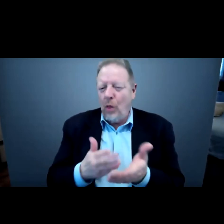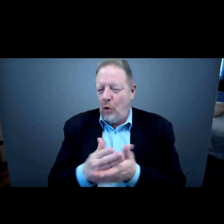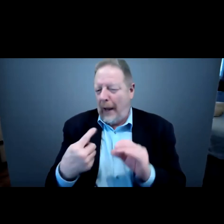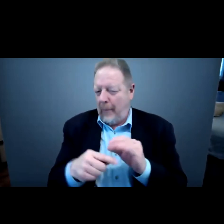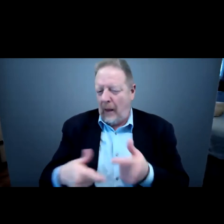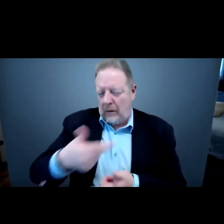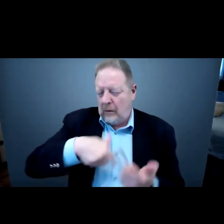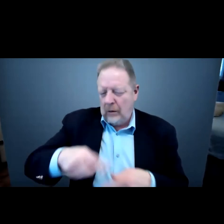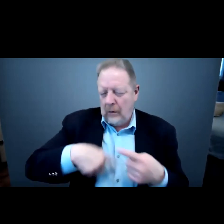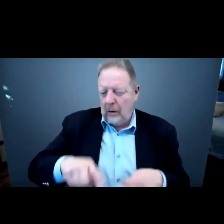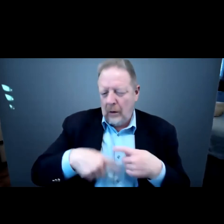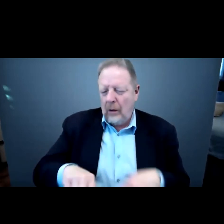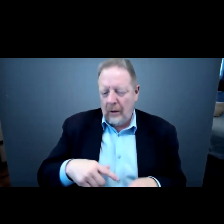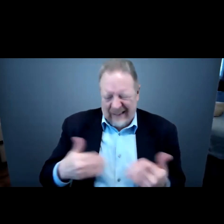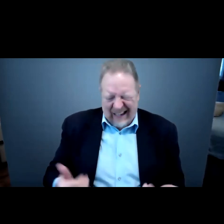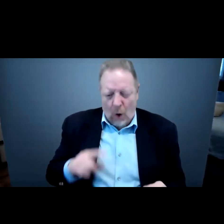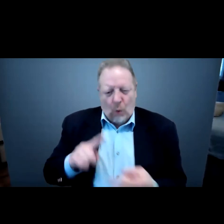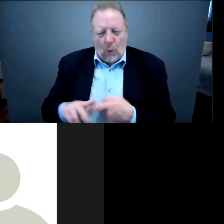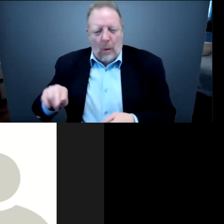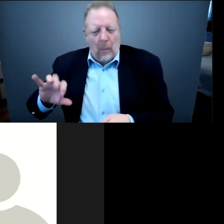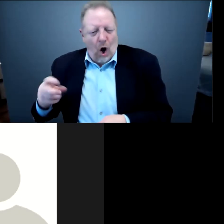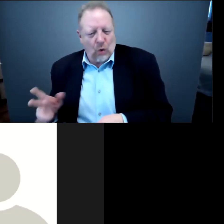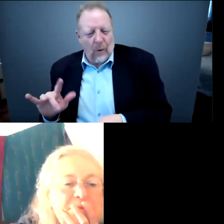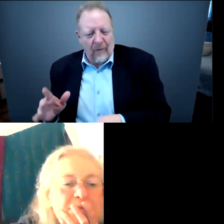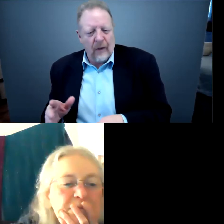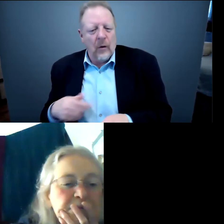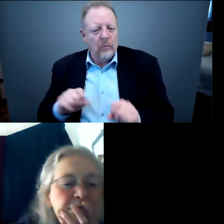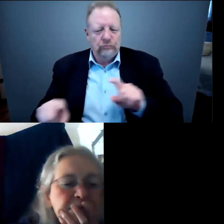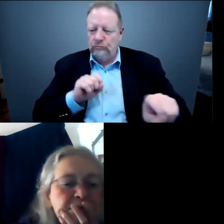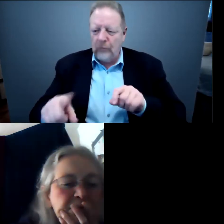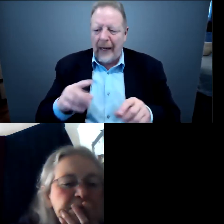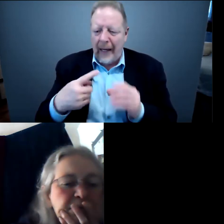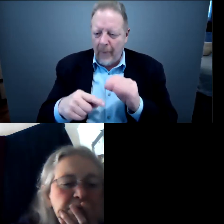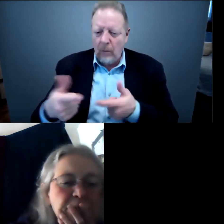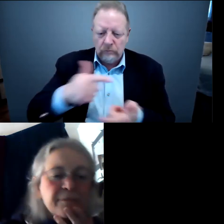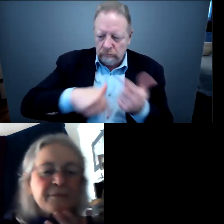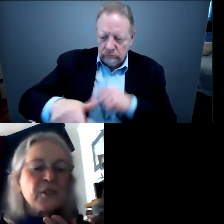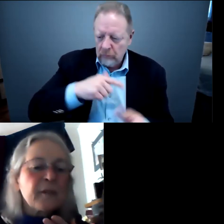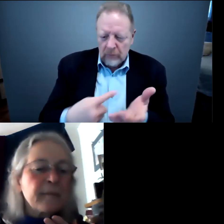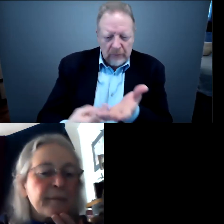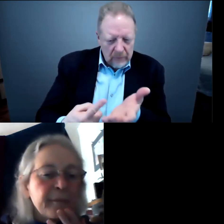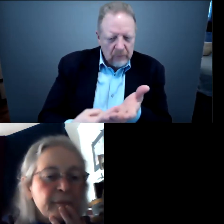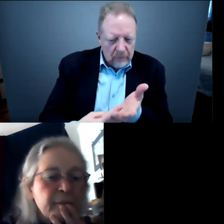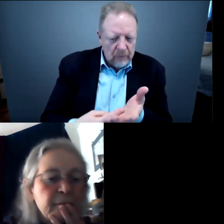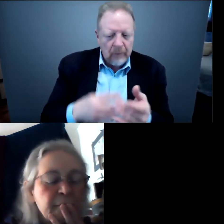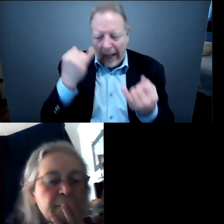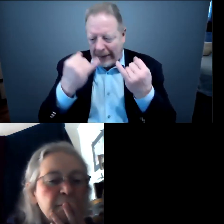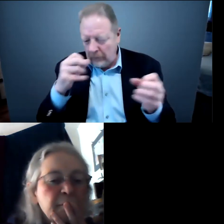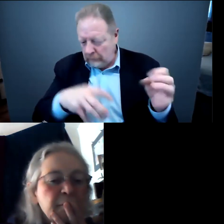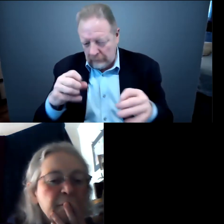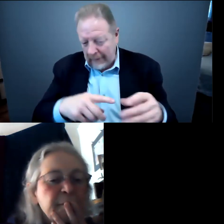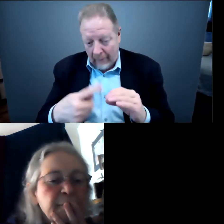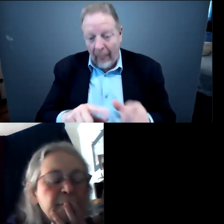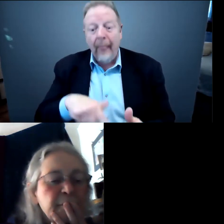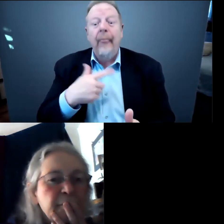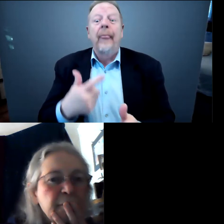month, I'll send some emails and we'll try to correspond. I'll come up with some thoughts about what we were talking about, and